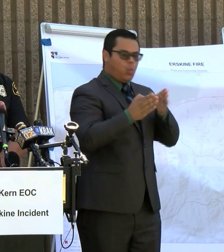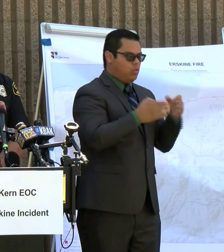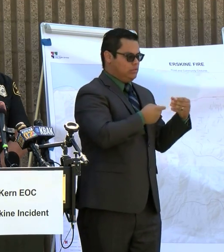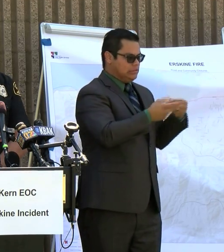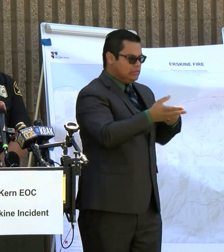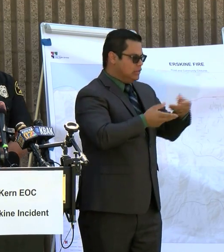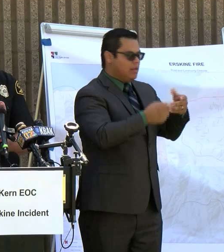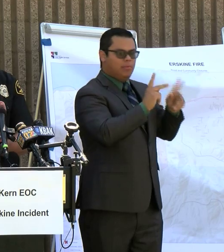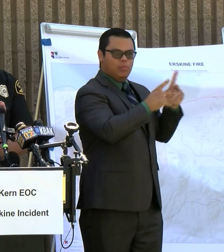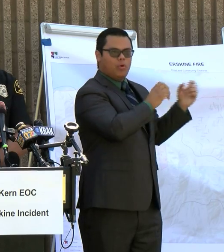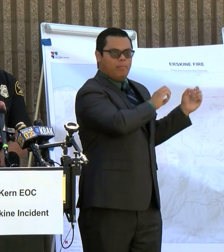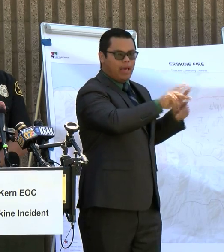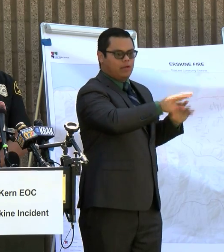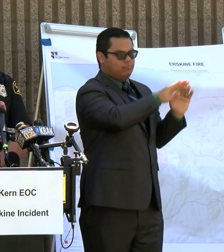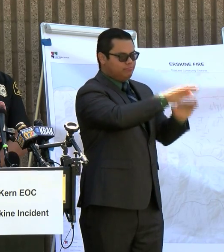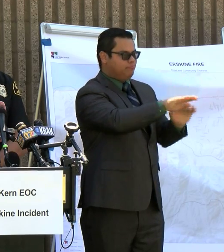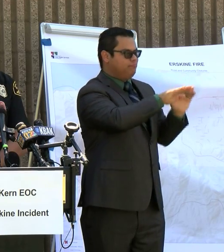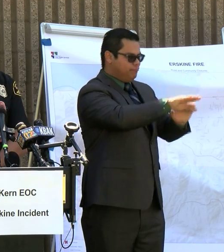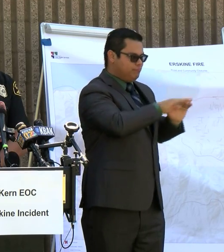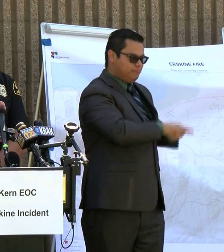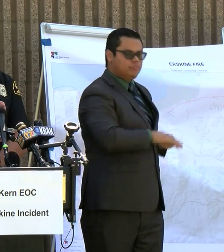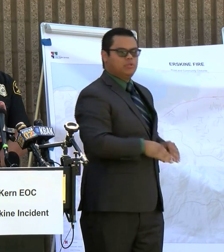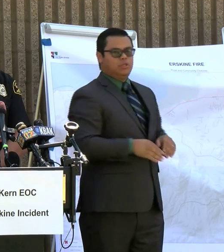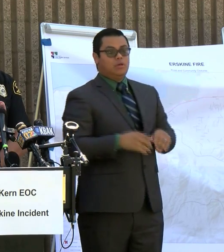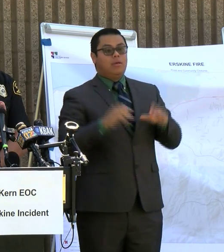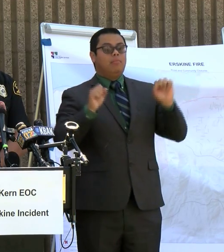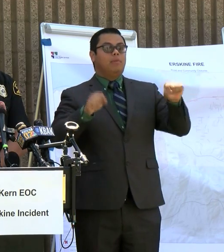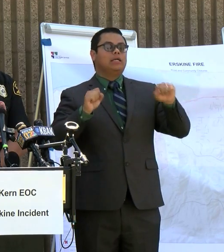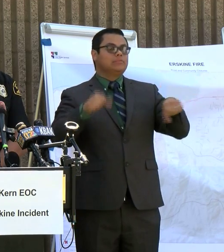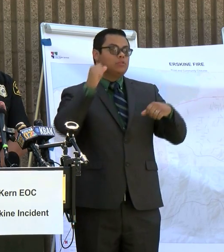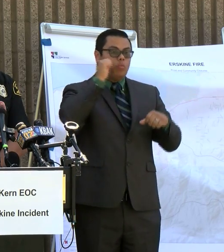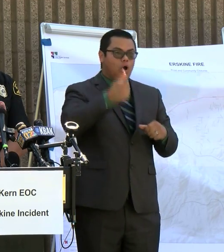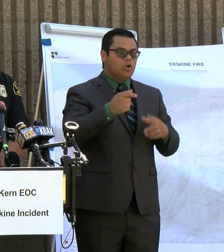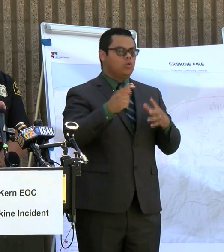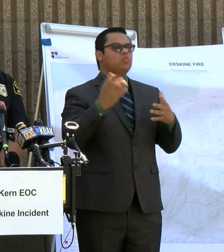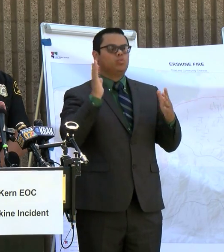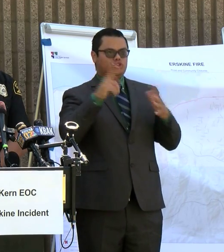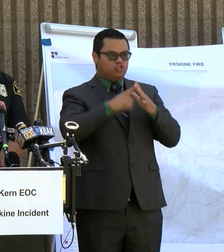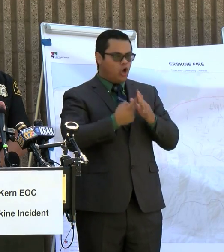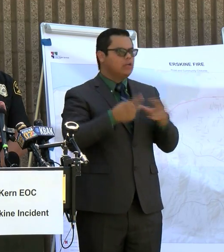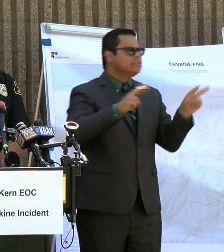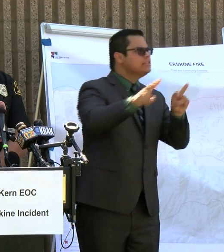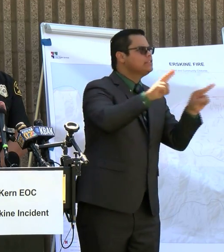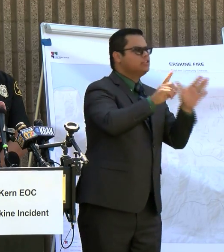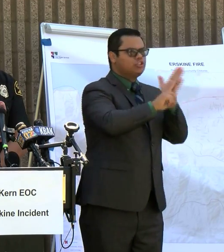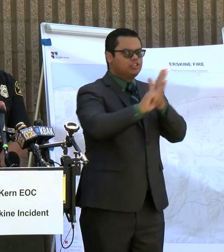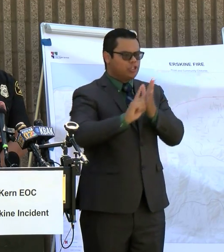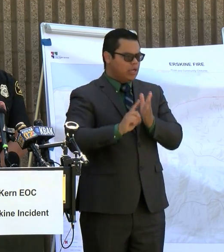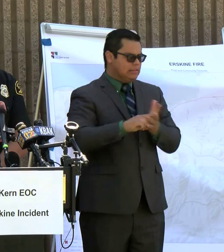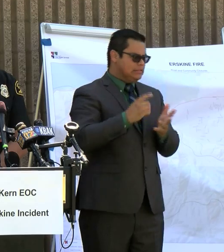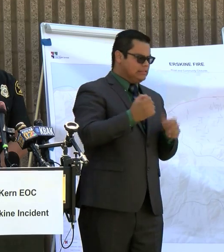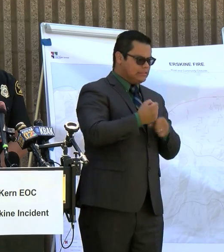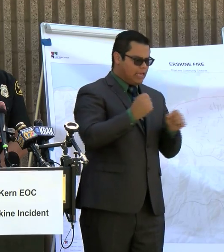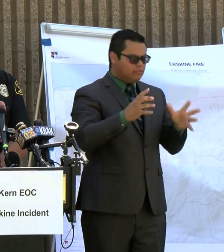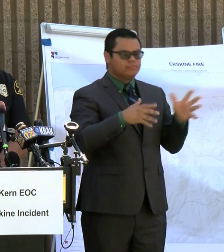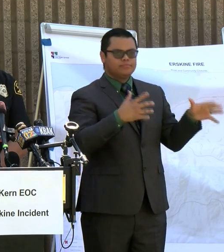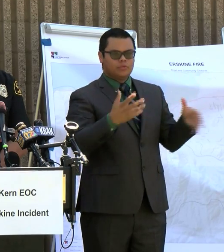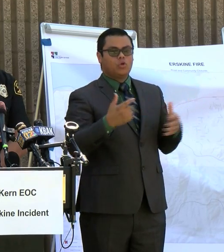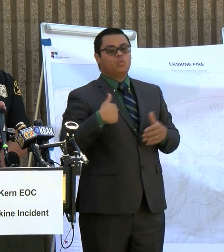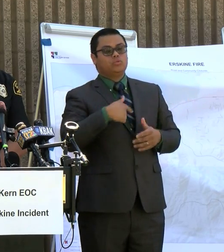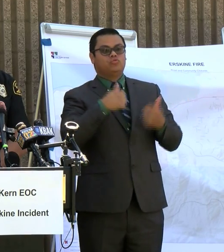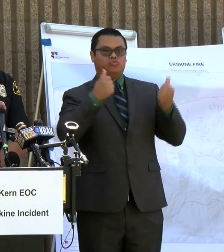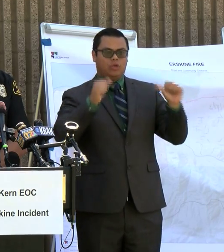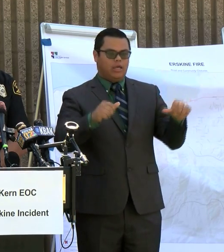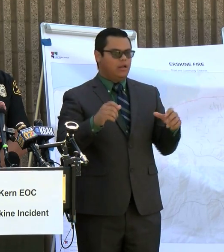up as soon as it can, possibly tomorrow, to start doing some work in that direction. We are trying to address